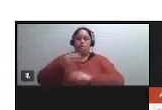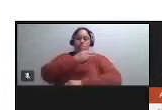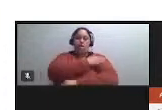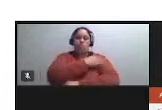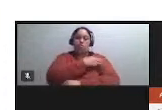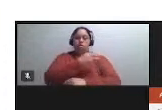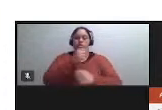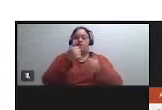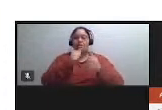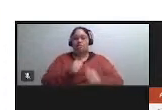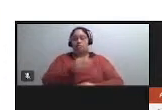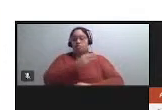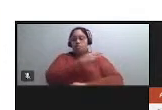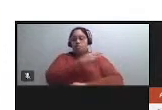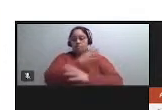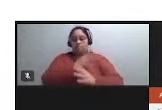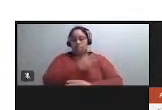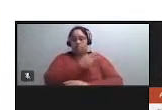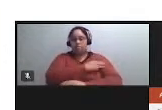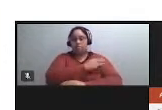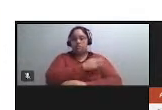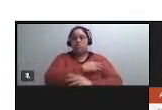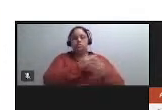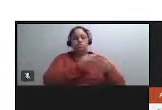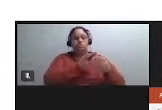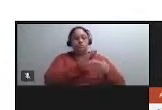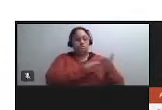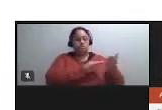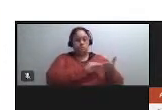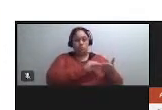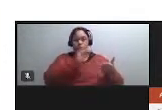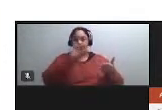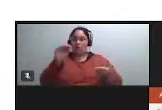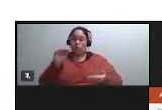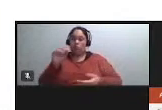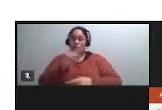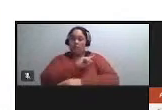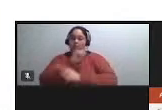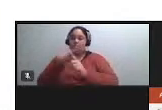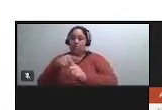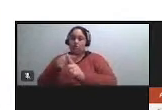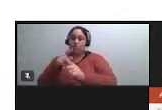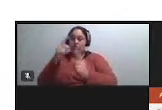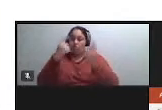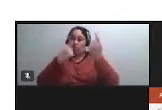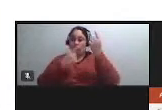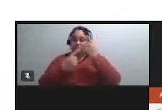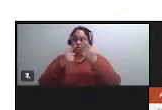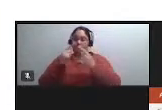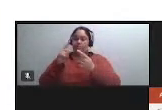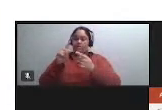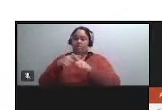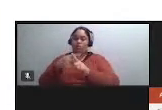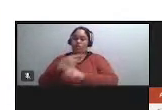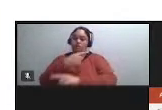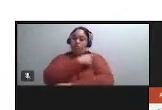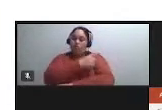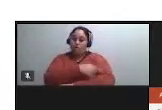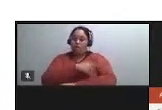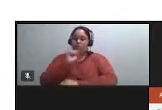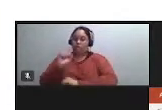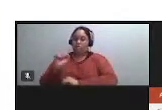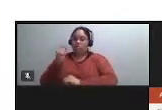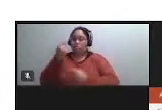officer, it had gone within the time frame, it had gone to the executive authority for consideration and for